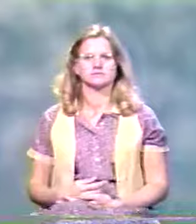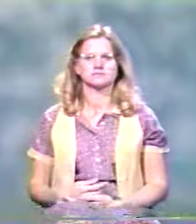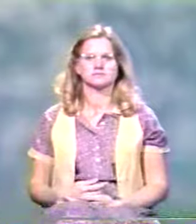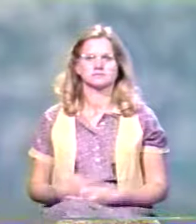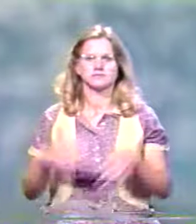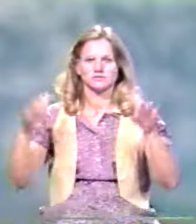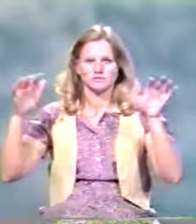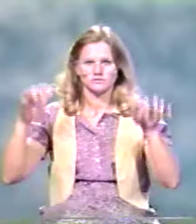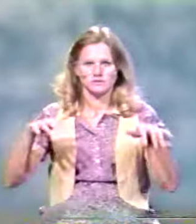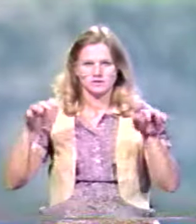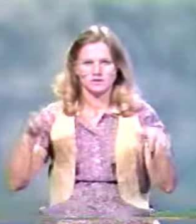Rain.